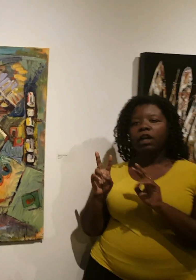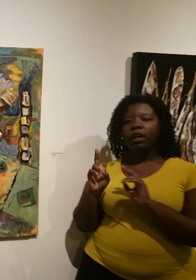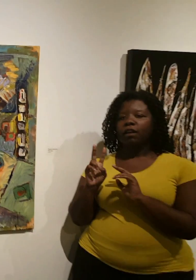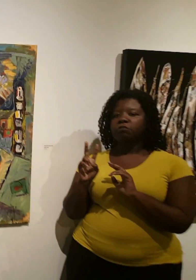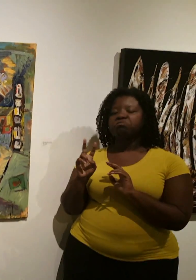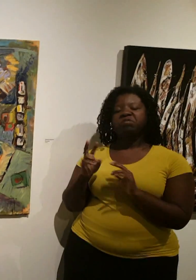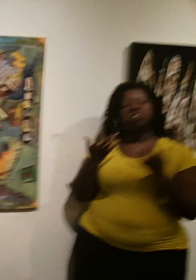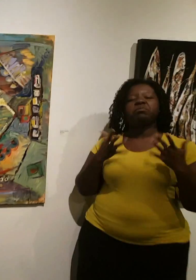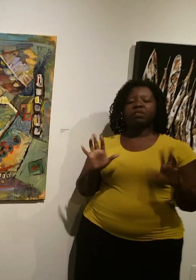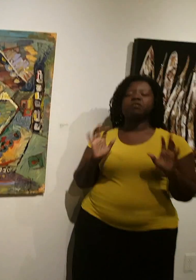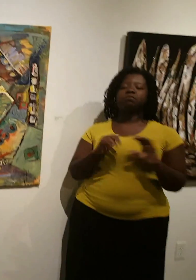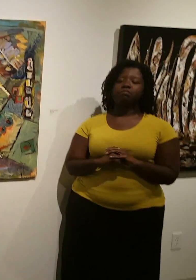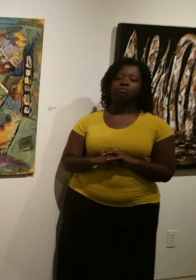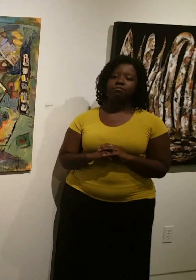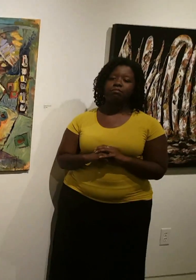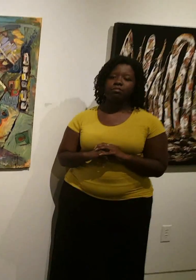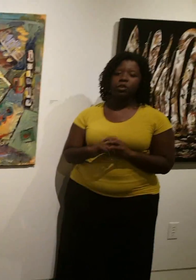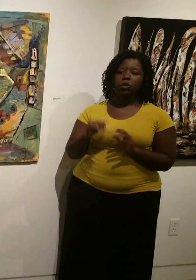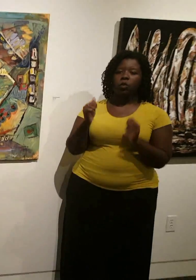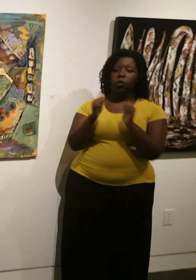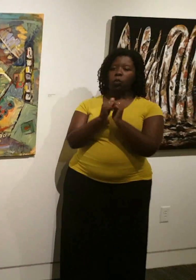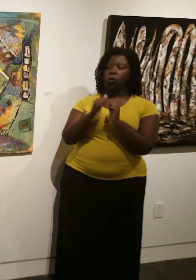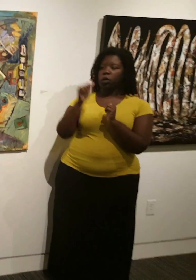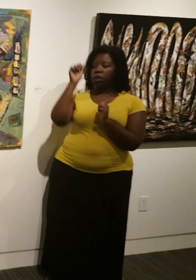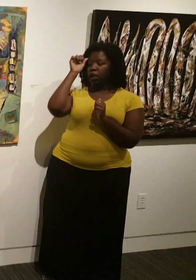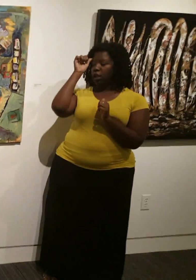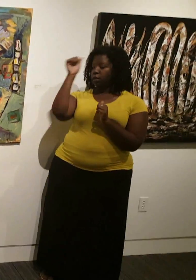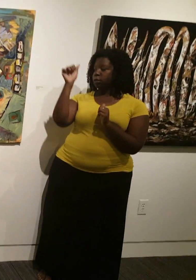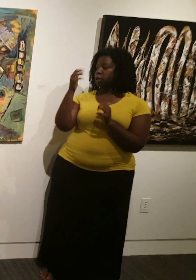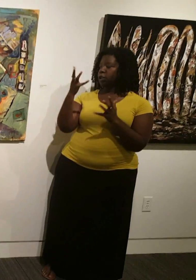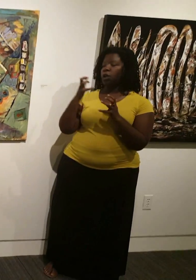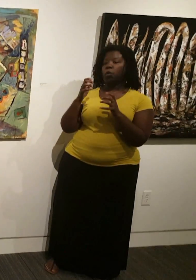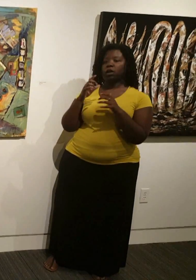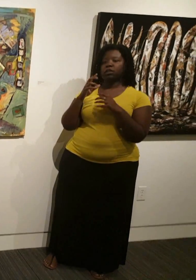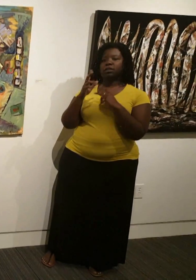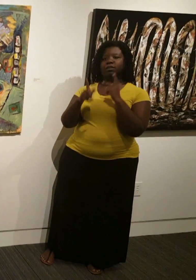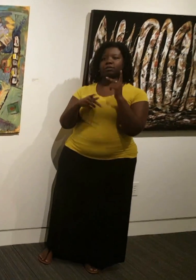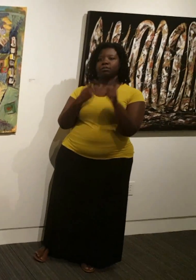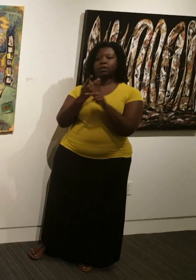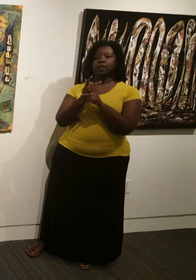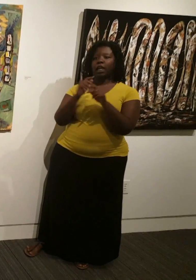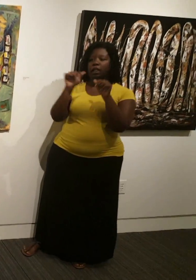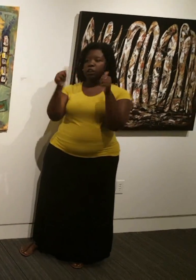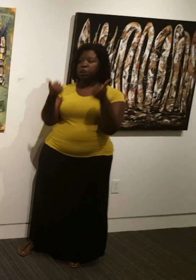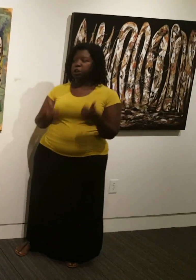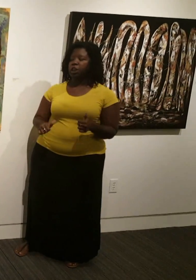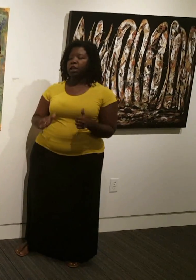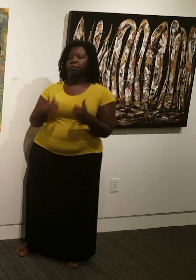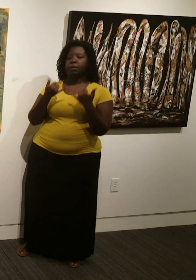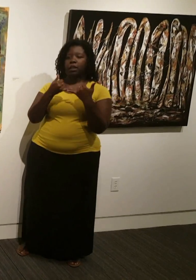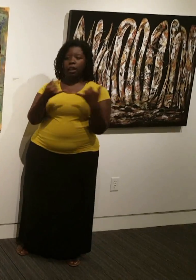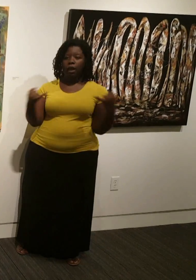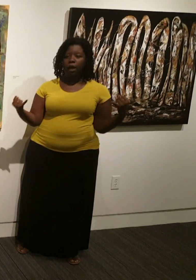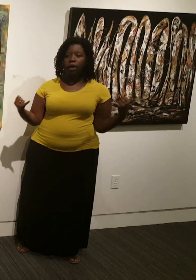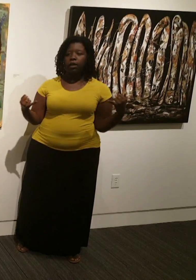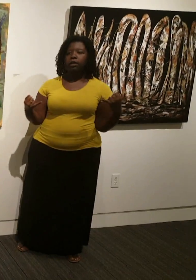mainly in my abstracts, I want some kind of shapes, some lines,